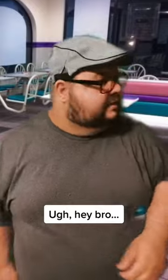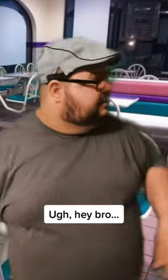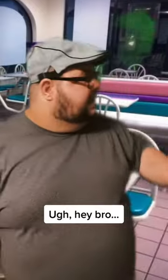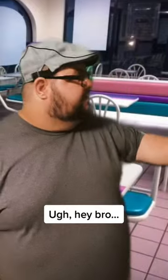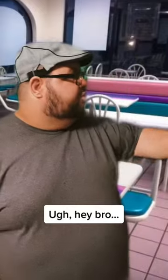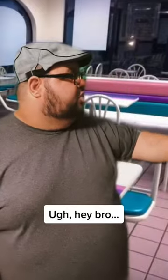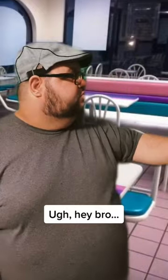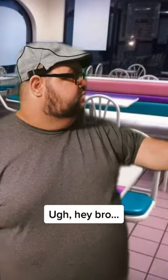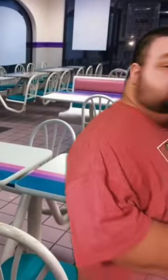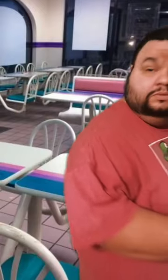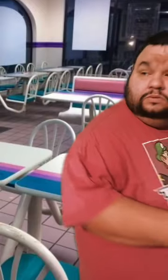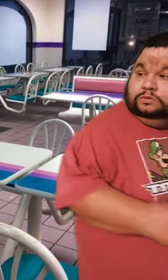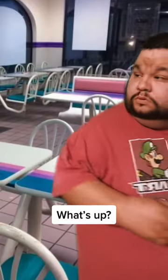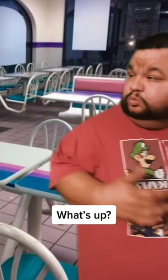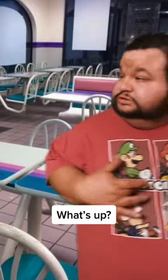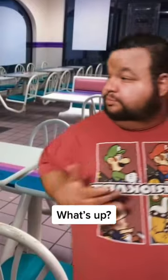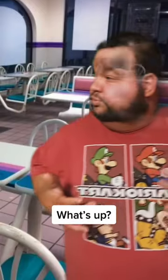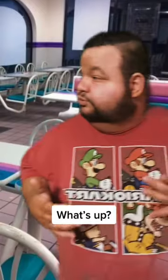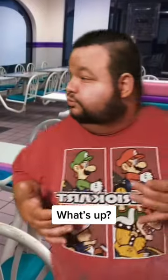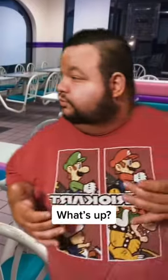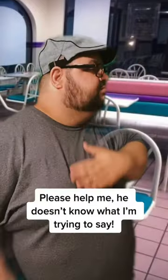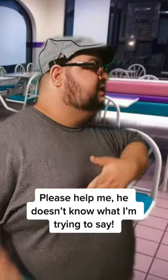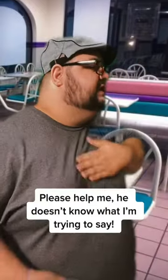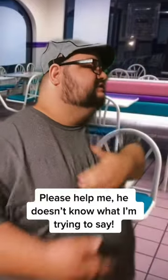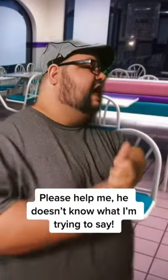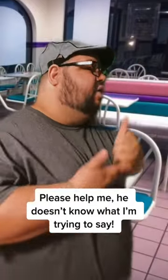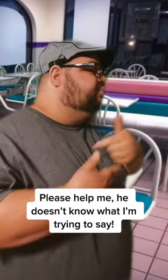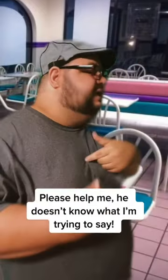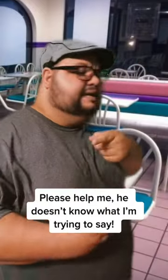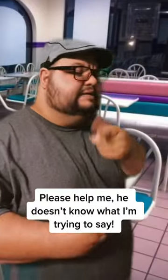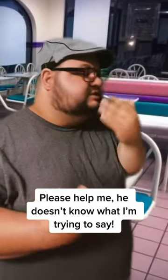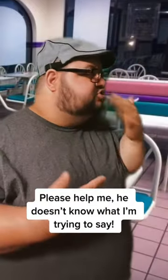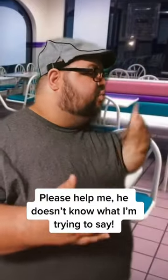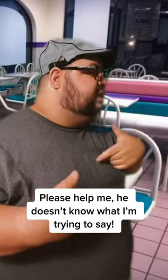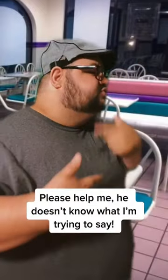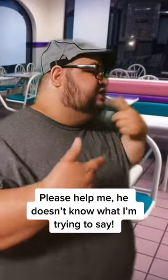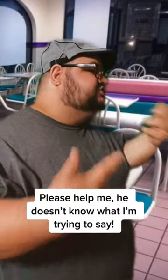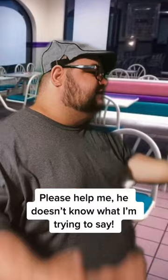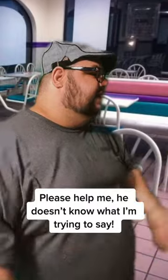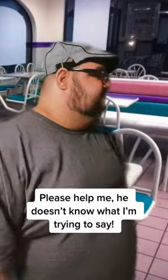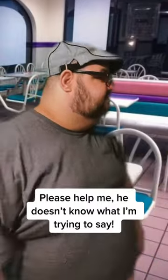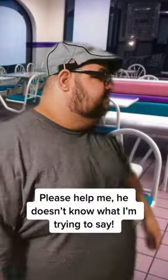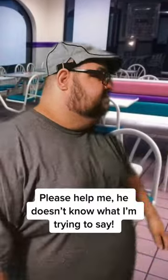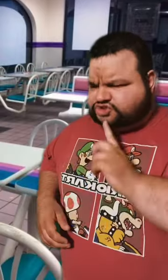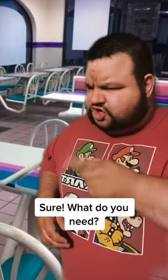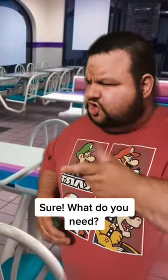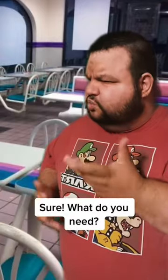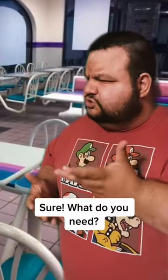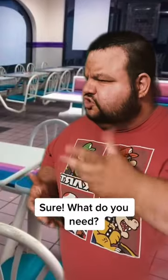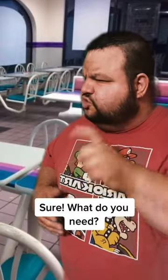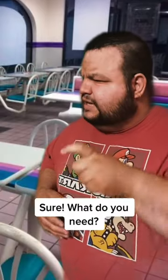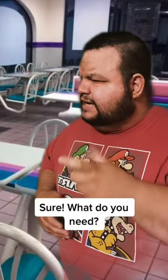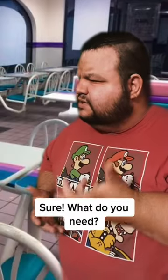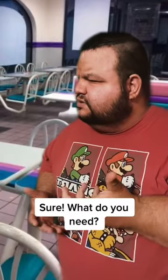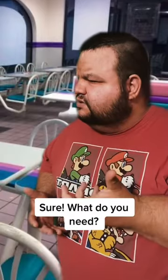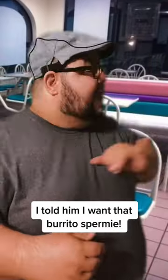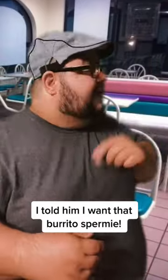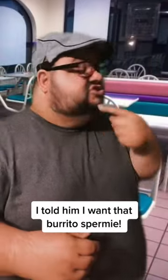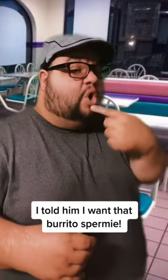Hey bro, what's up? Please help me, he doesn't know what I'm trying to say. Sir, what do you need? I told